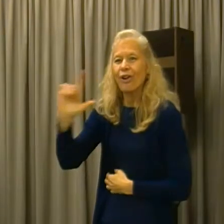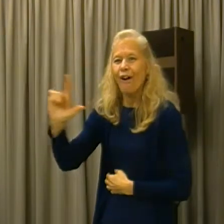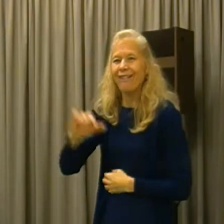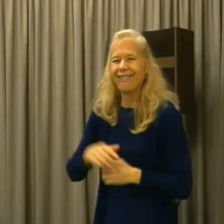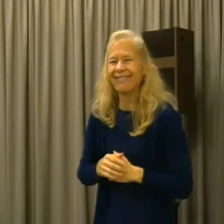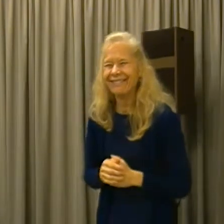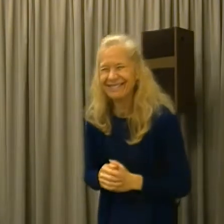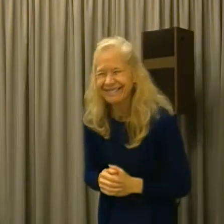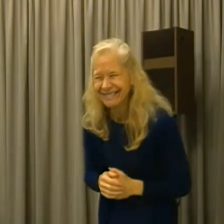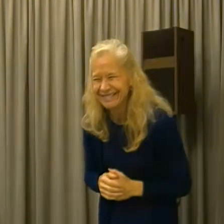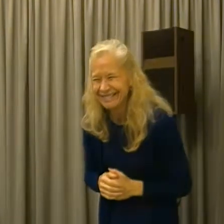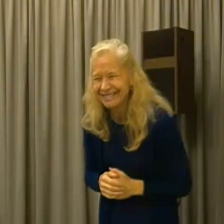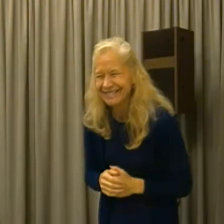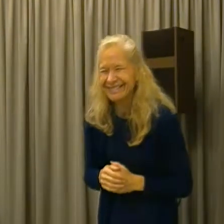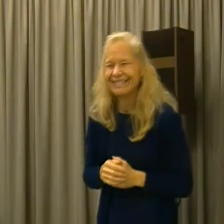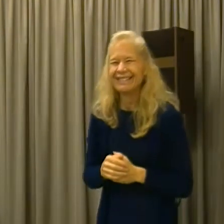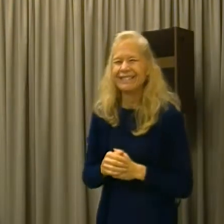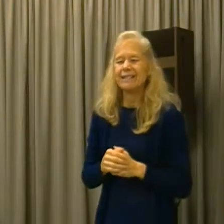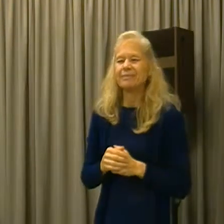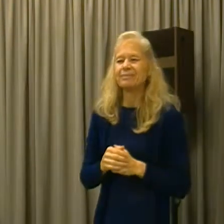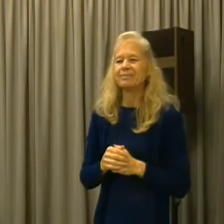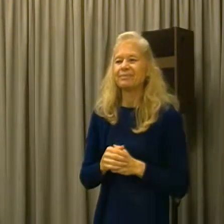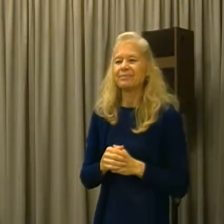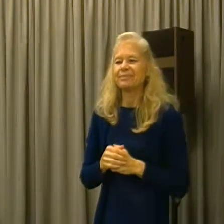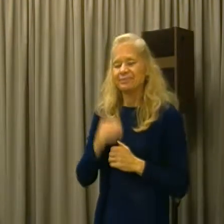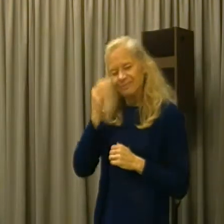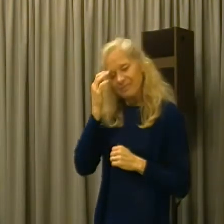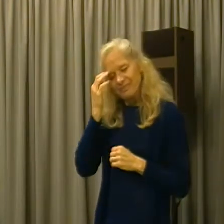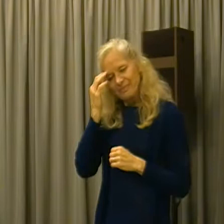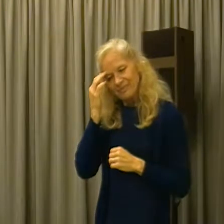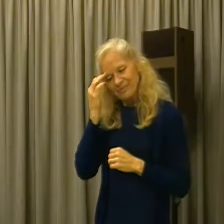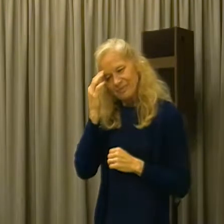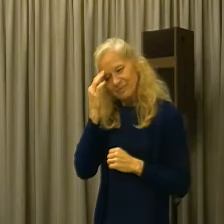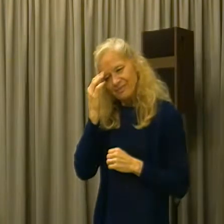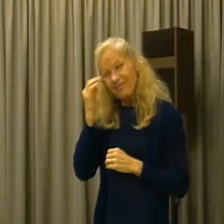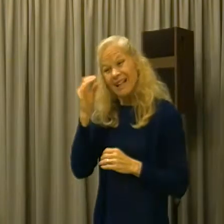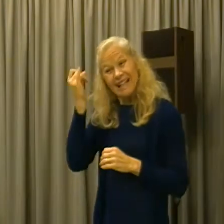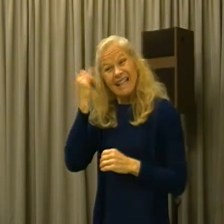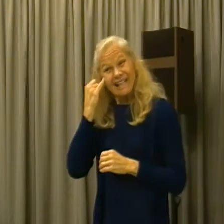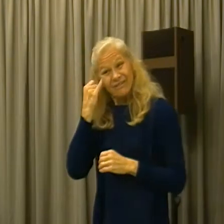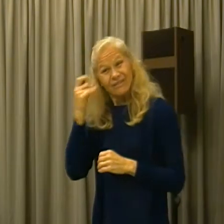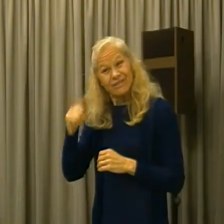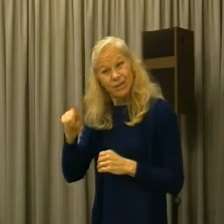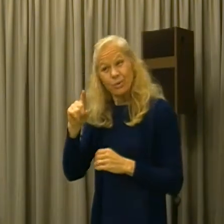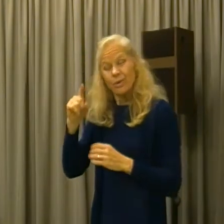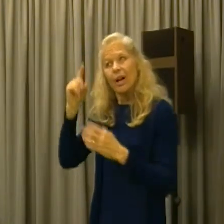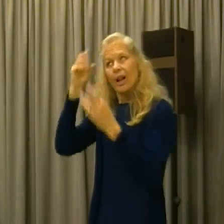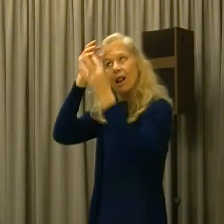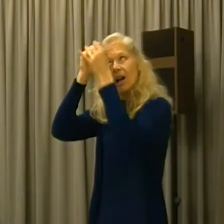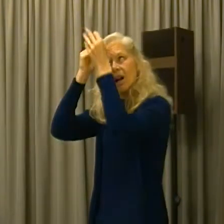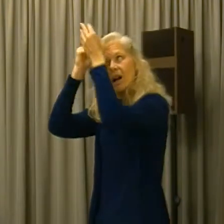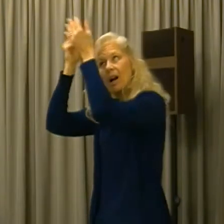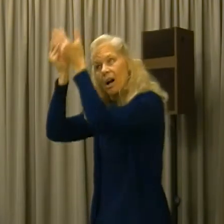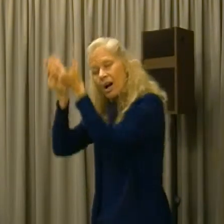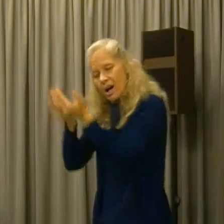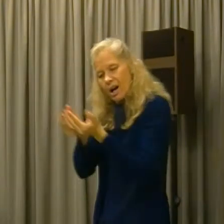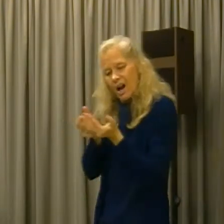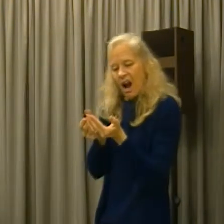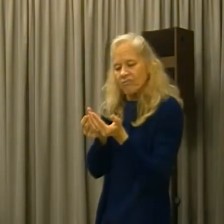way, God made sure that if you find out you have a wrong thought and you put that into your life anyway, you will have a problem,